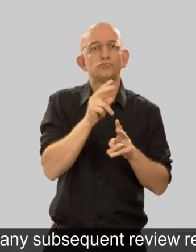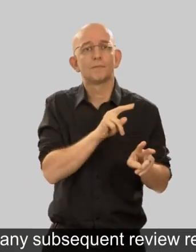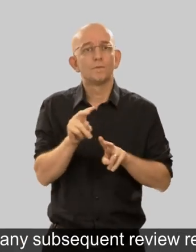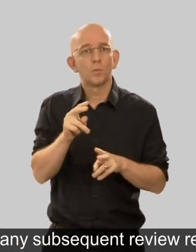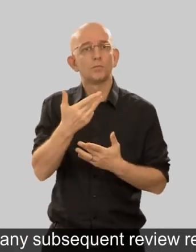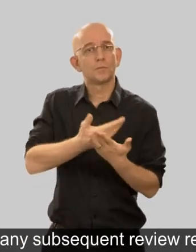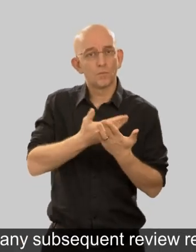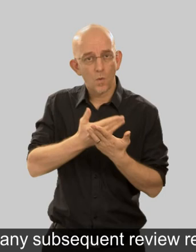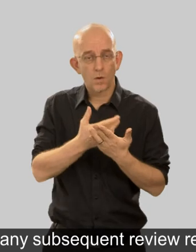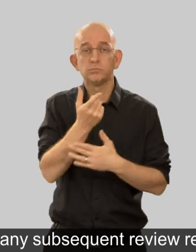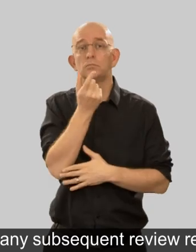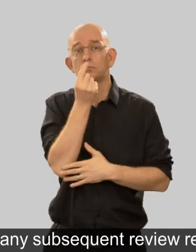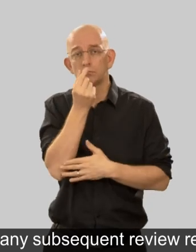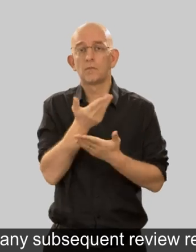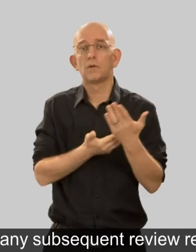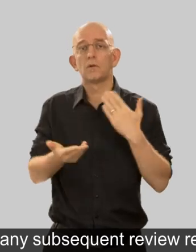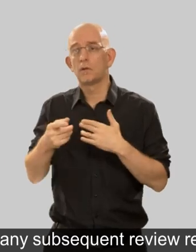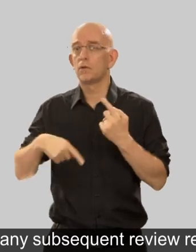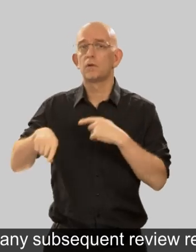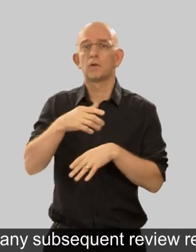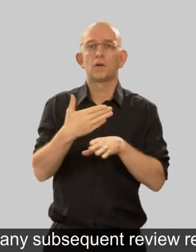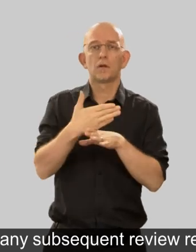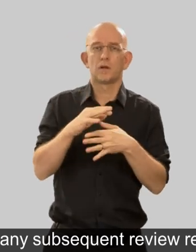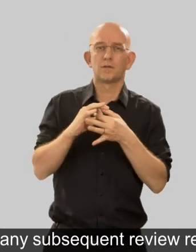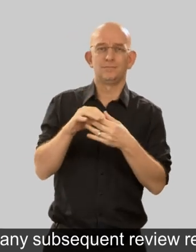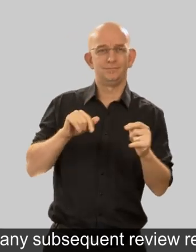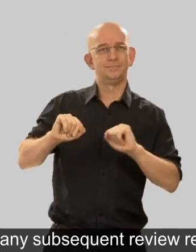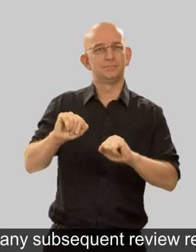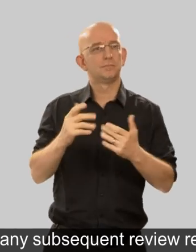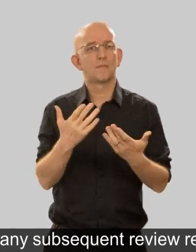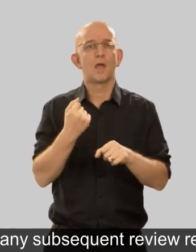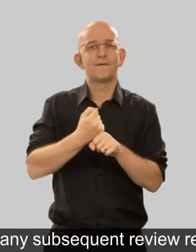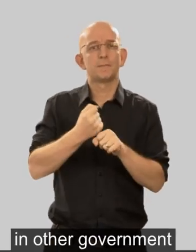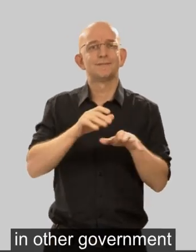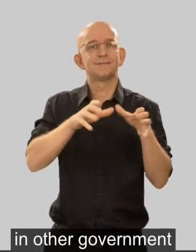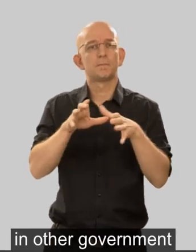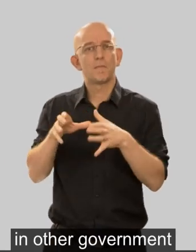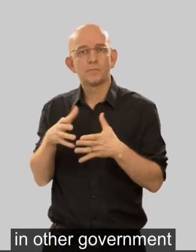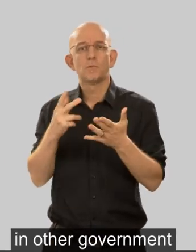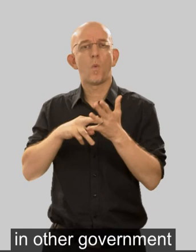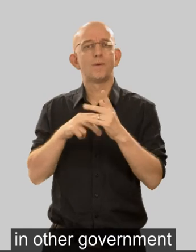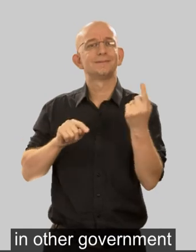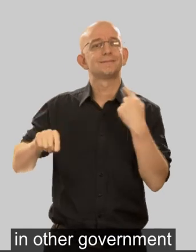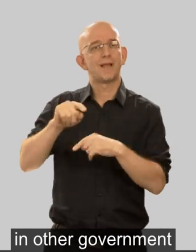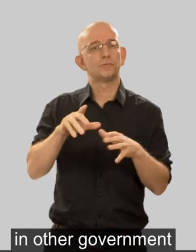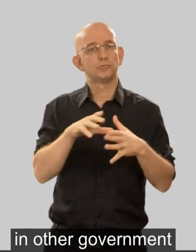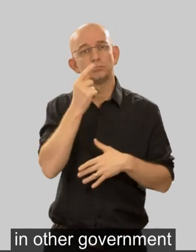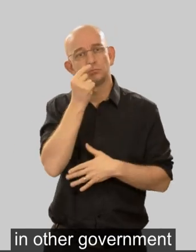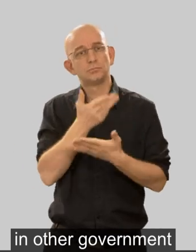and in any subsequent review reports and may be sent to colleagues in other government departments or organisations.